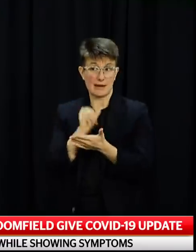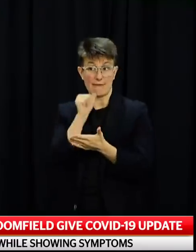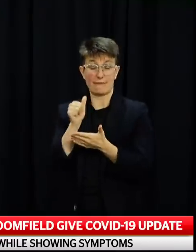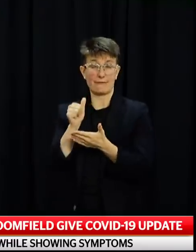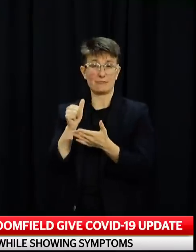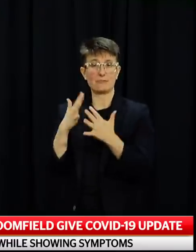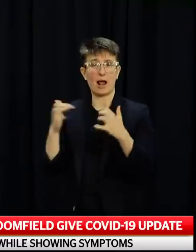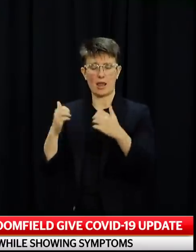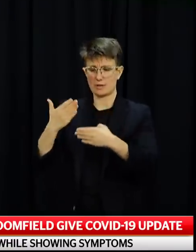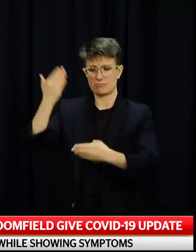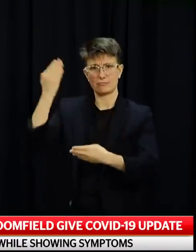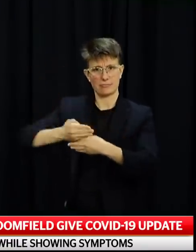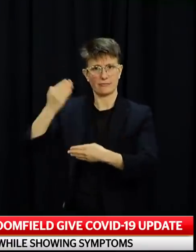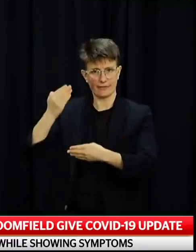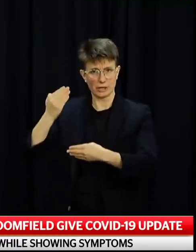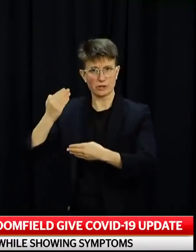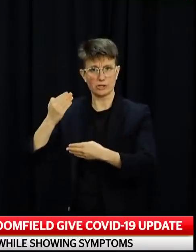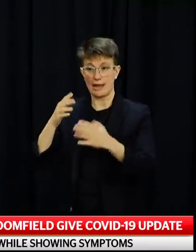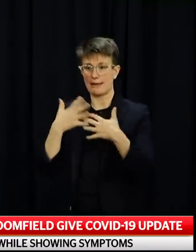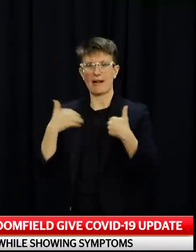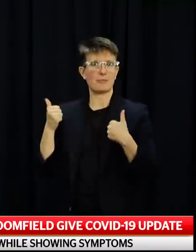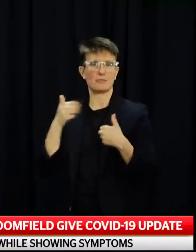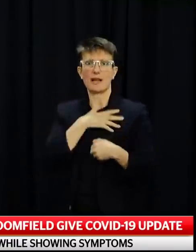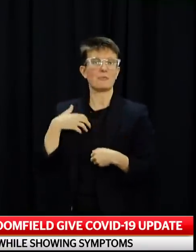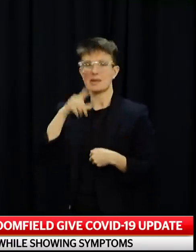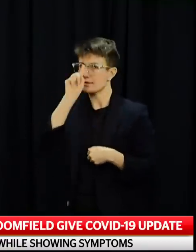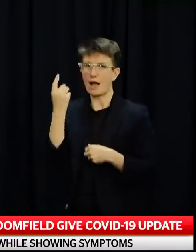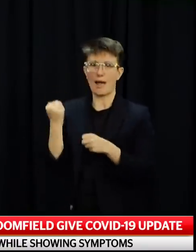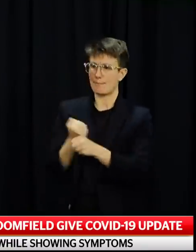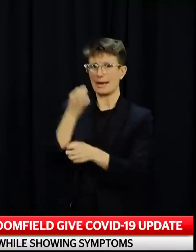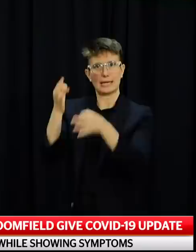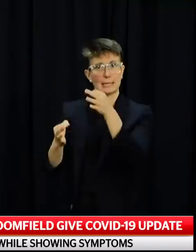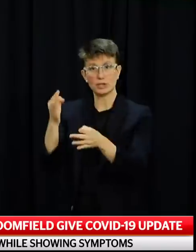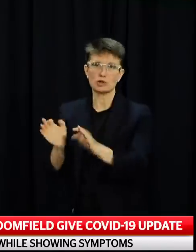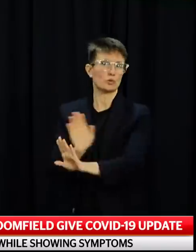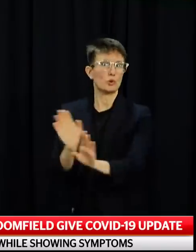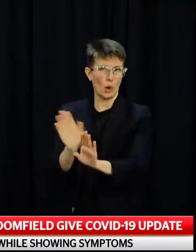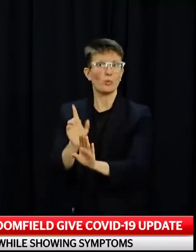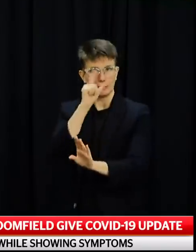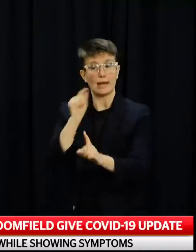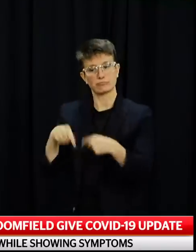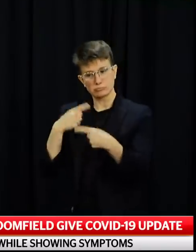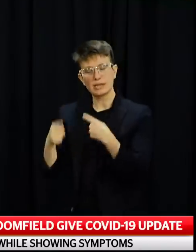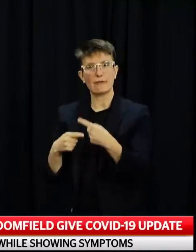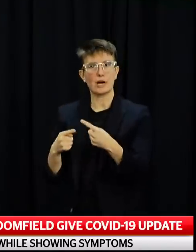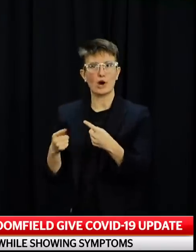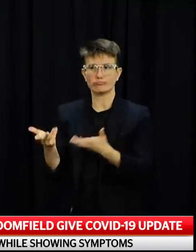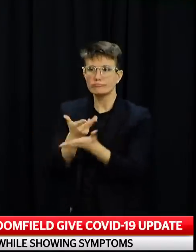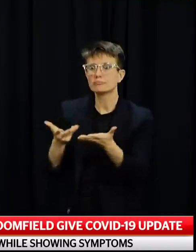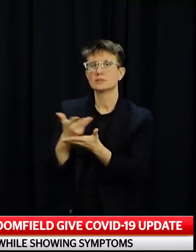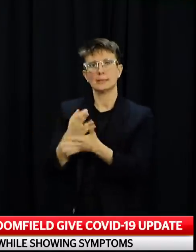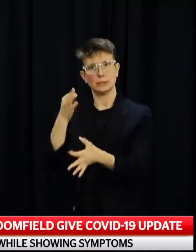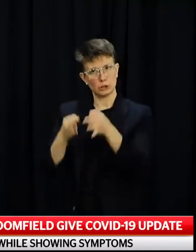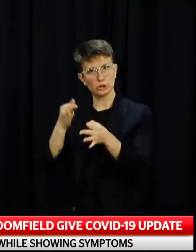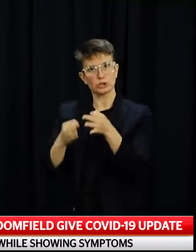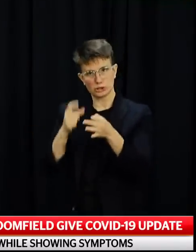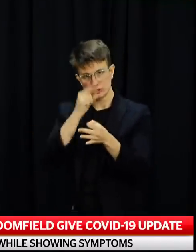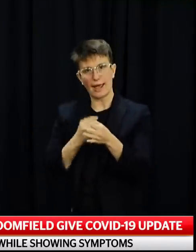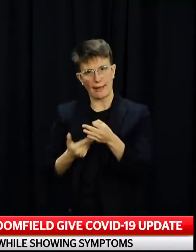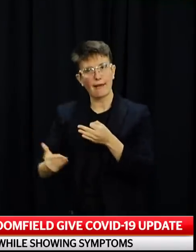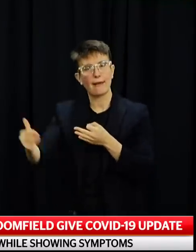Cabinet continues to have a mandate to make the decisions that we've been talking about over these past 24 hours. But